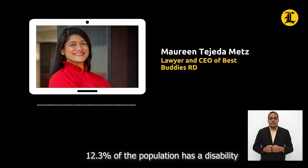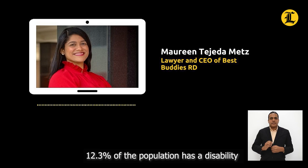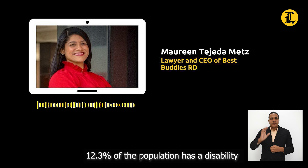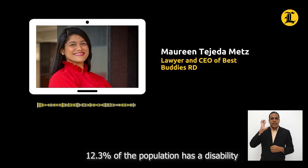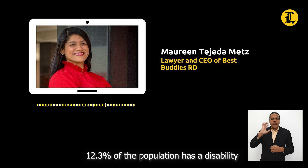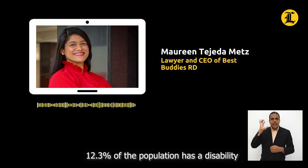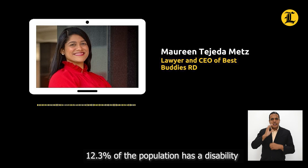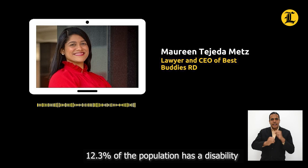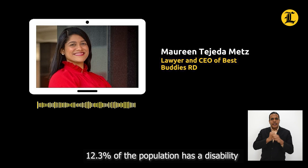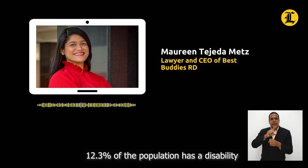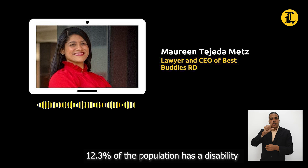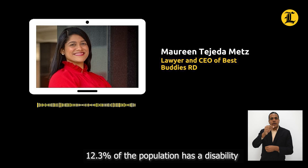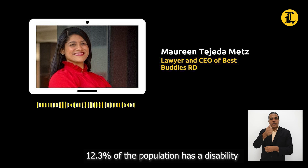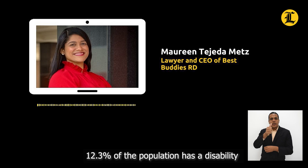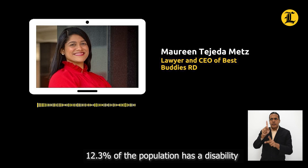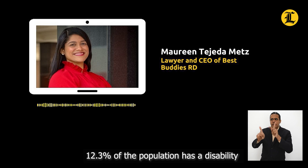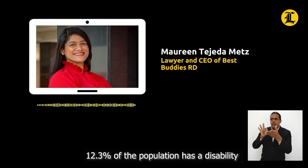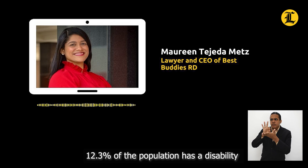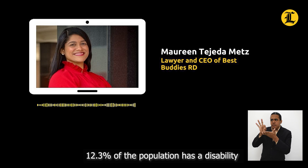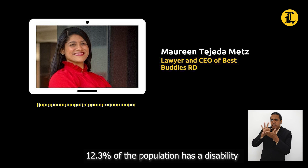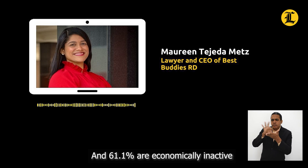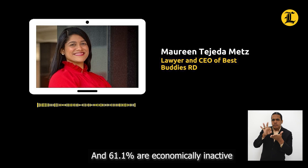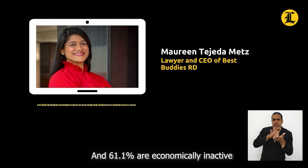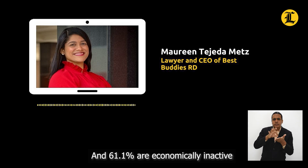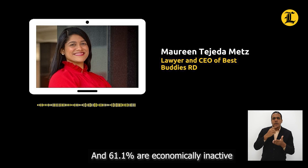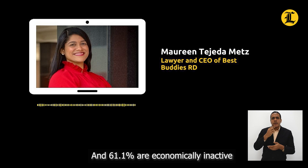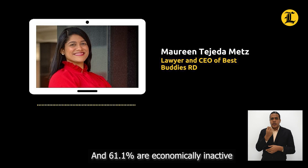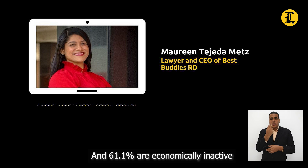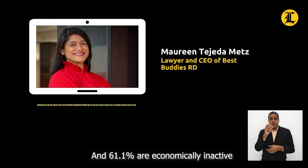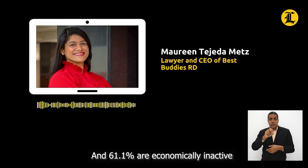census, 12.3% of the population has a disability, and